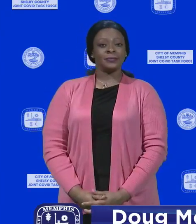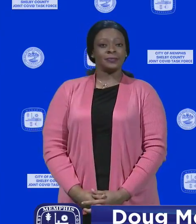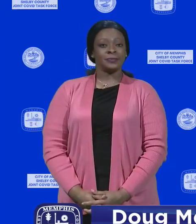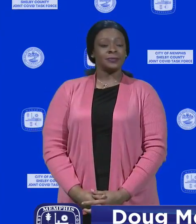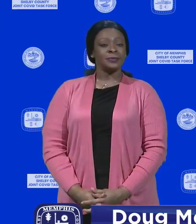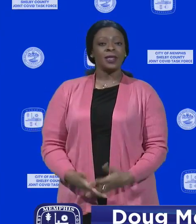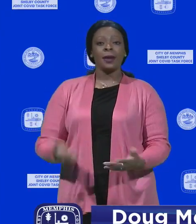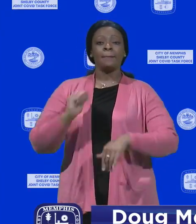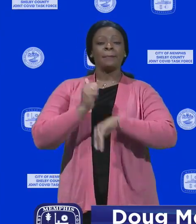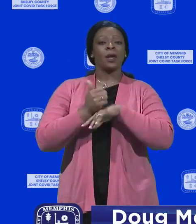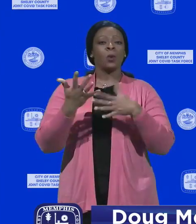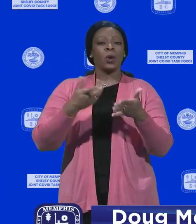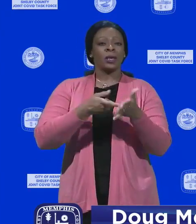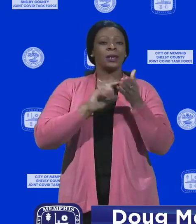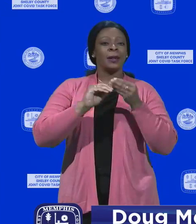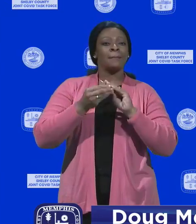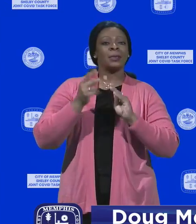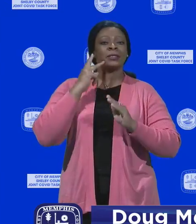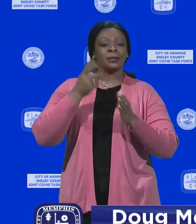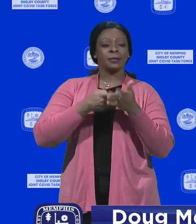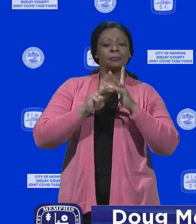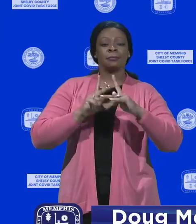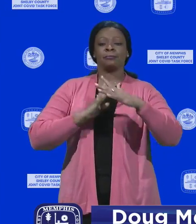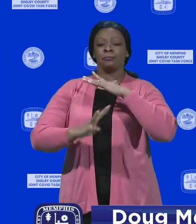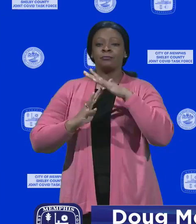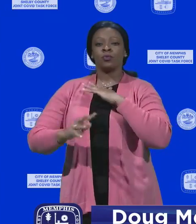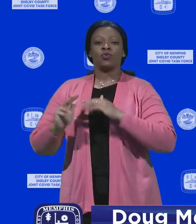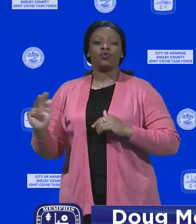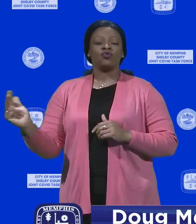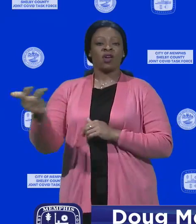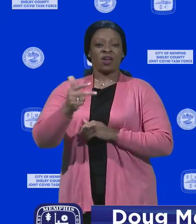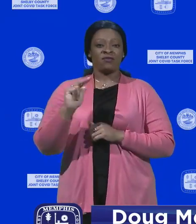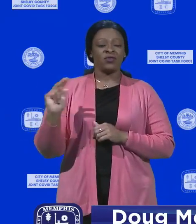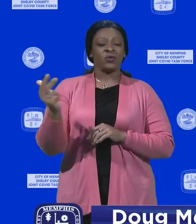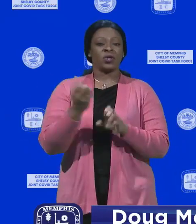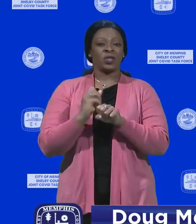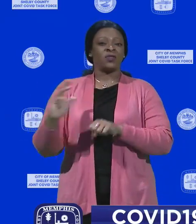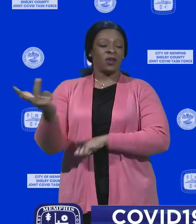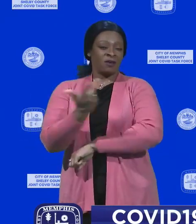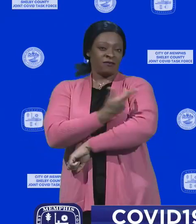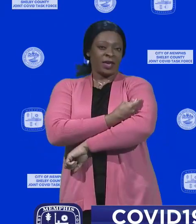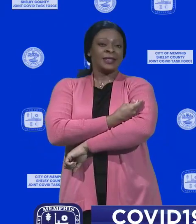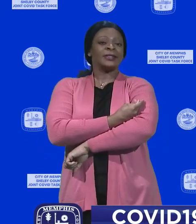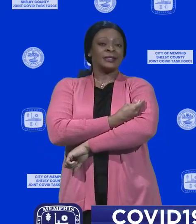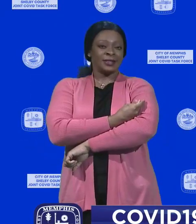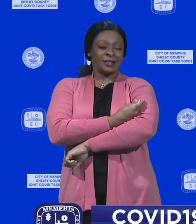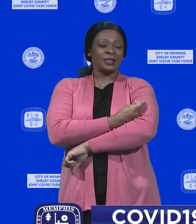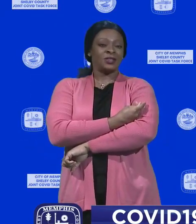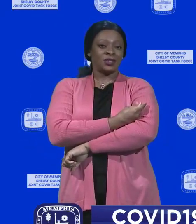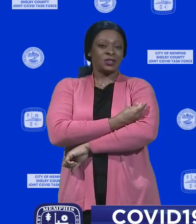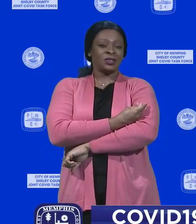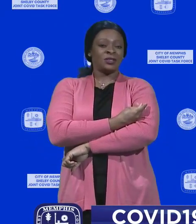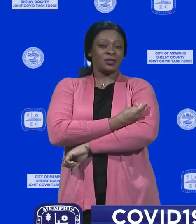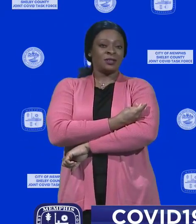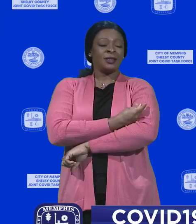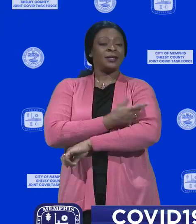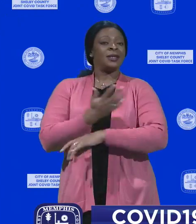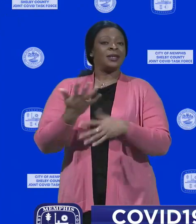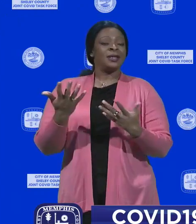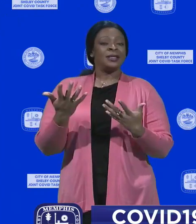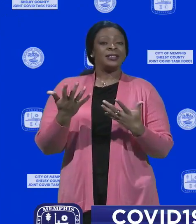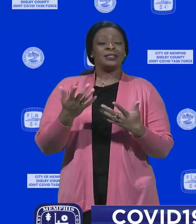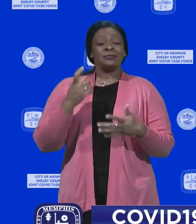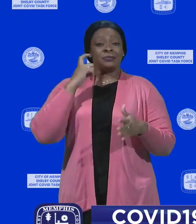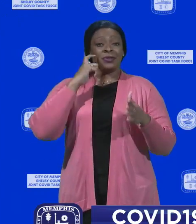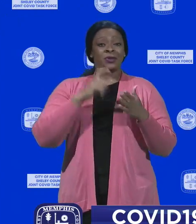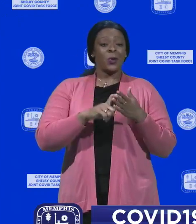That's based on the demand that we see for people who want to drive through and get a vaccination. The tide has